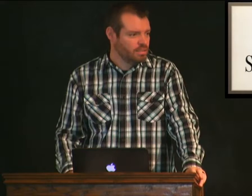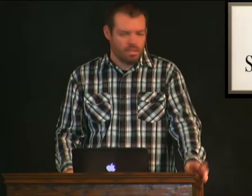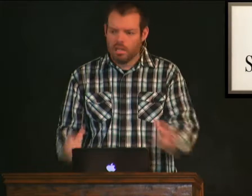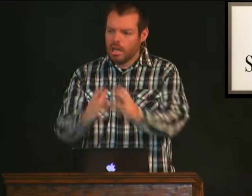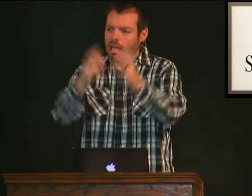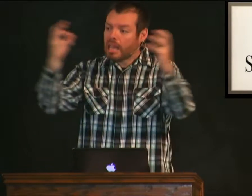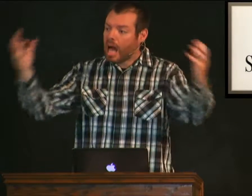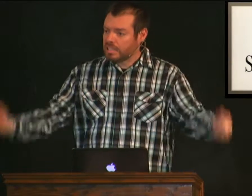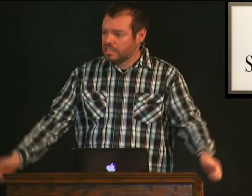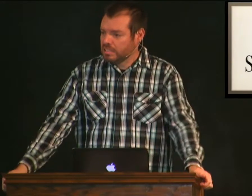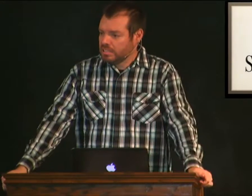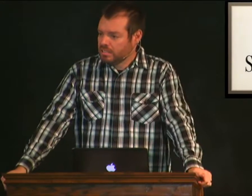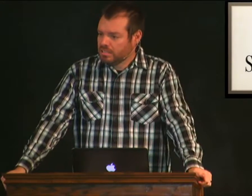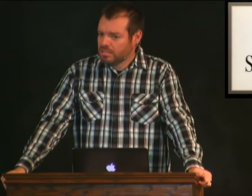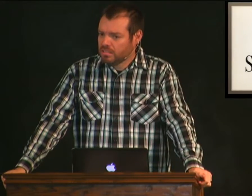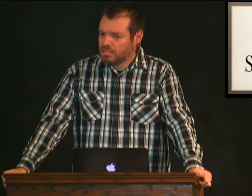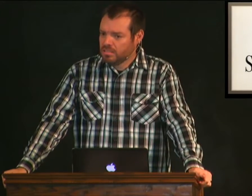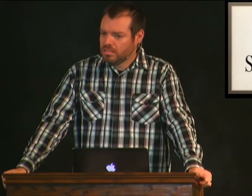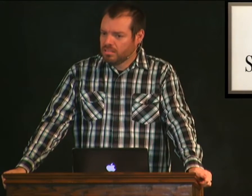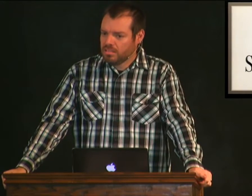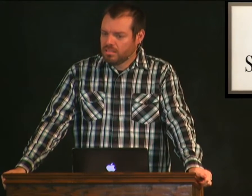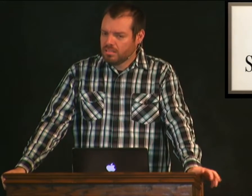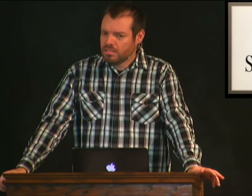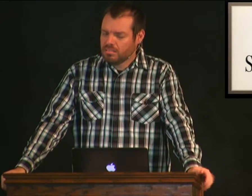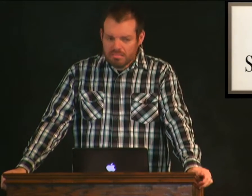Son a lot.